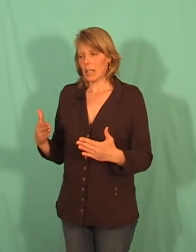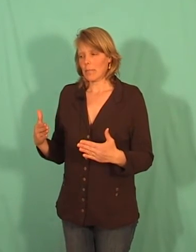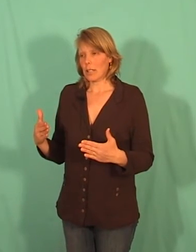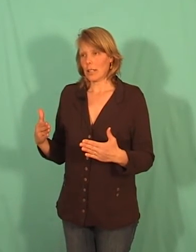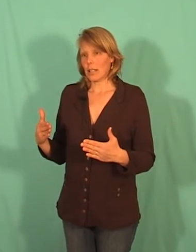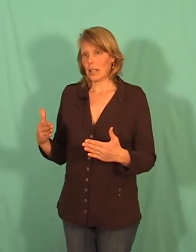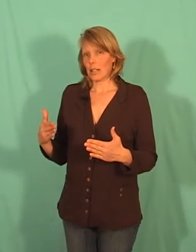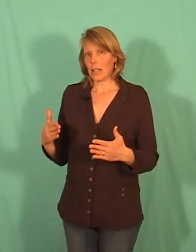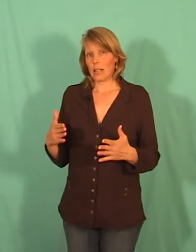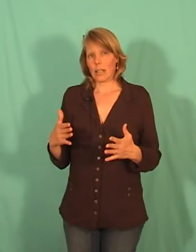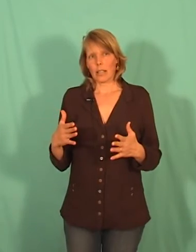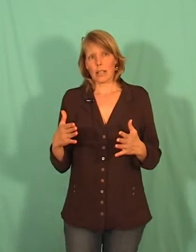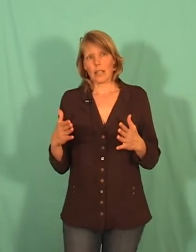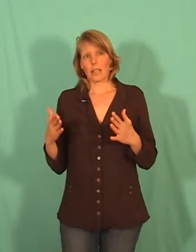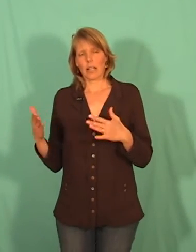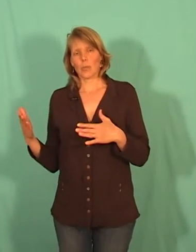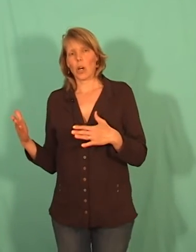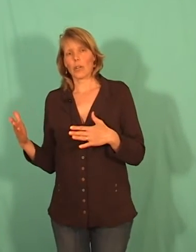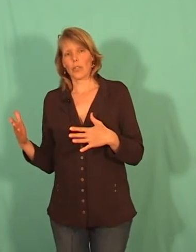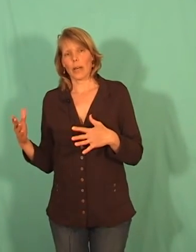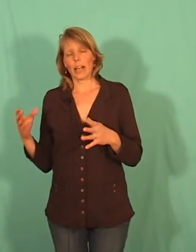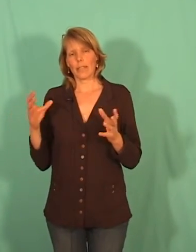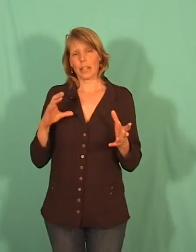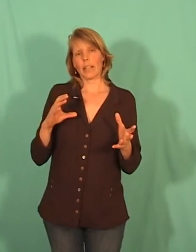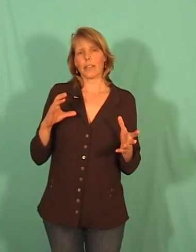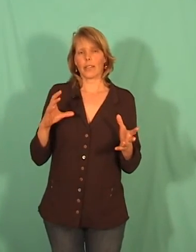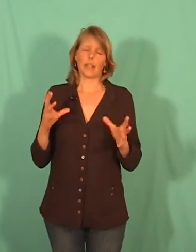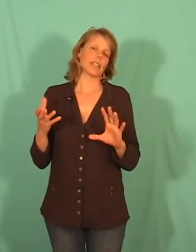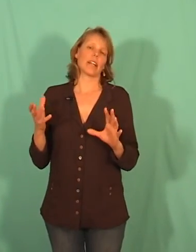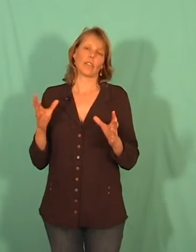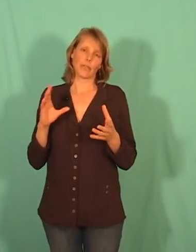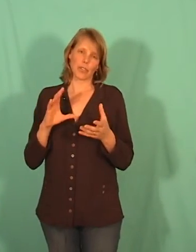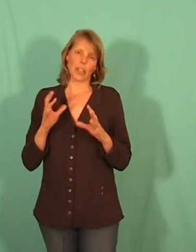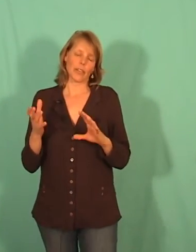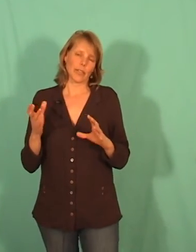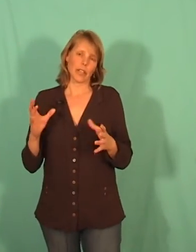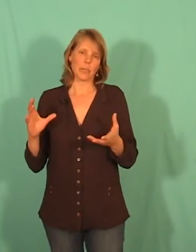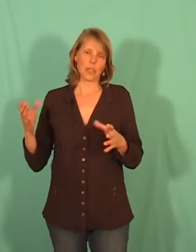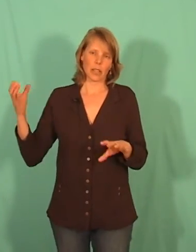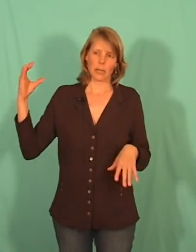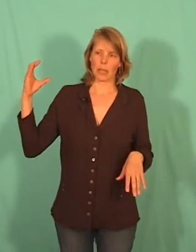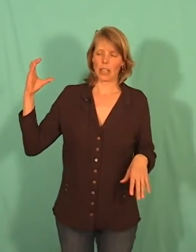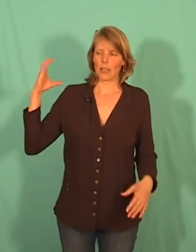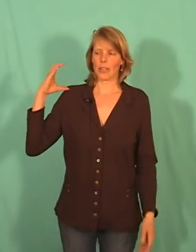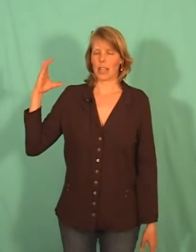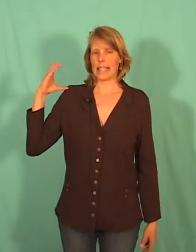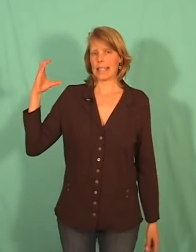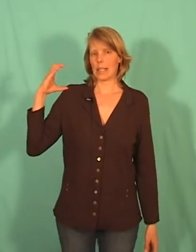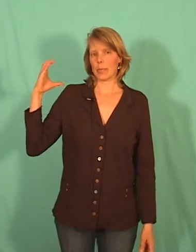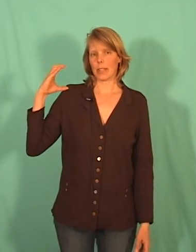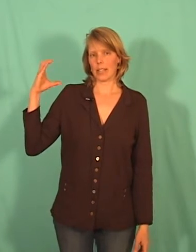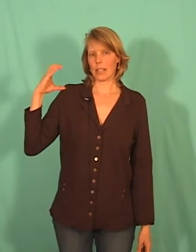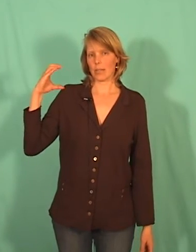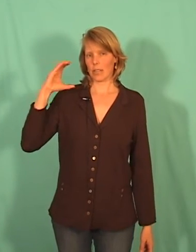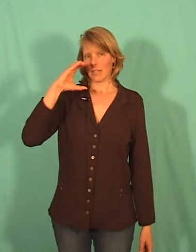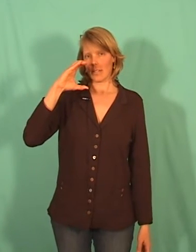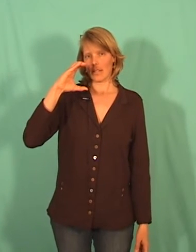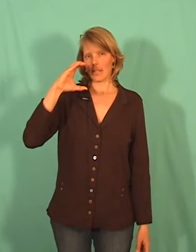sometimes signs will also have a letter attached, the first letter of the name. So like my daughter Casey was this, because this is a